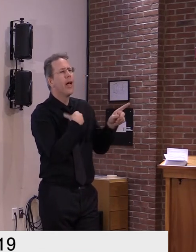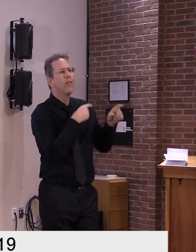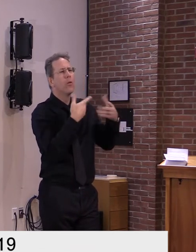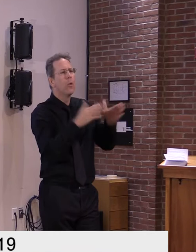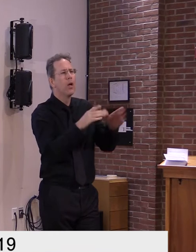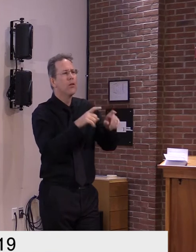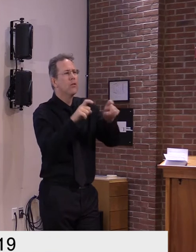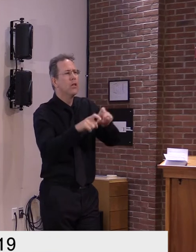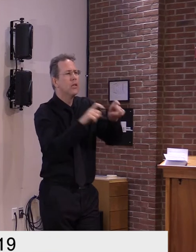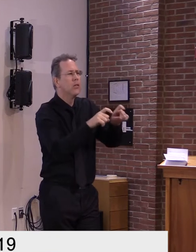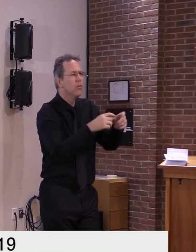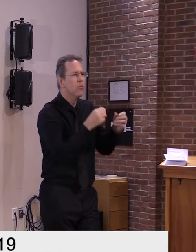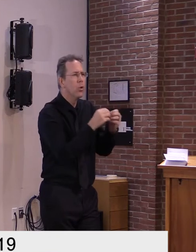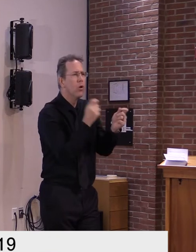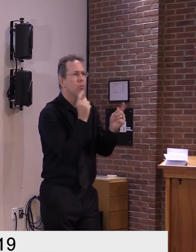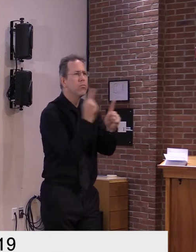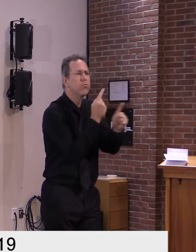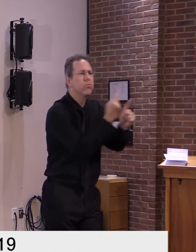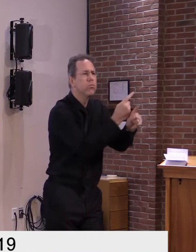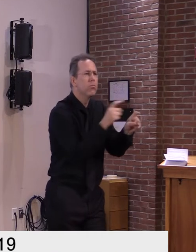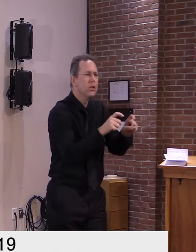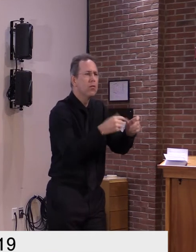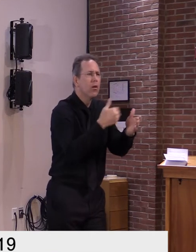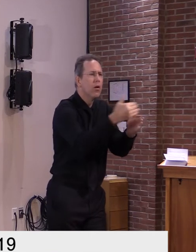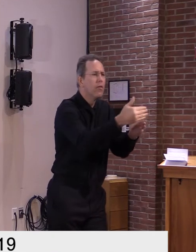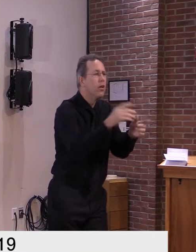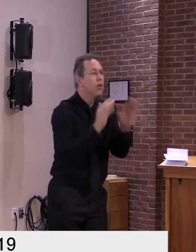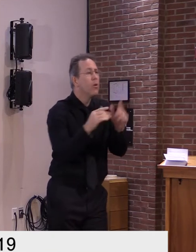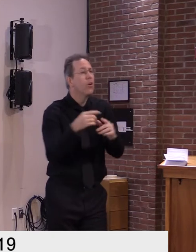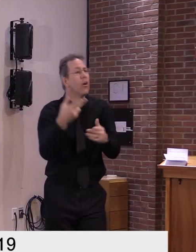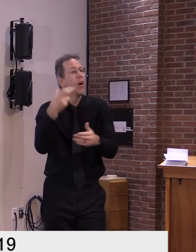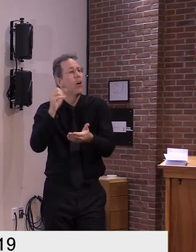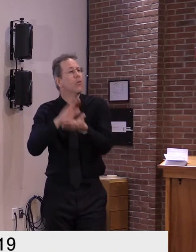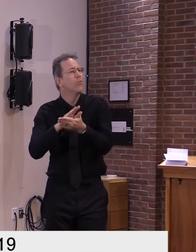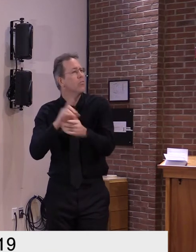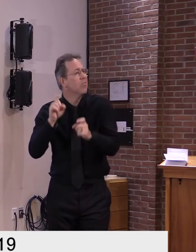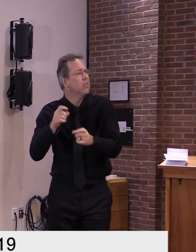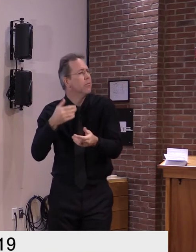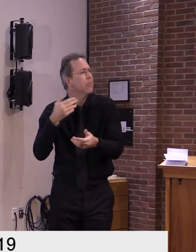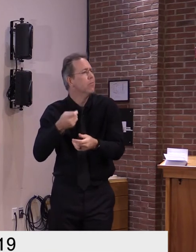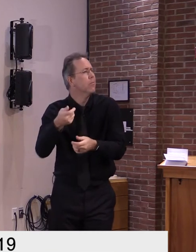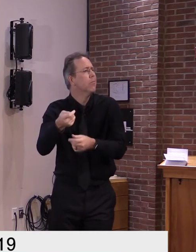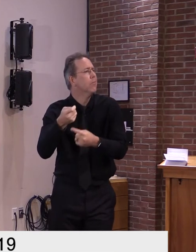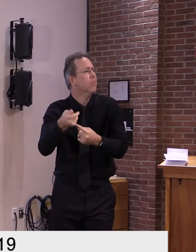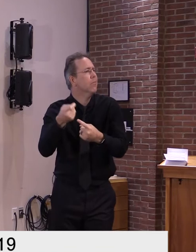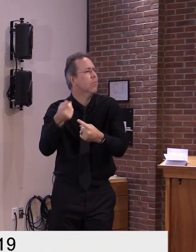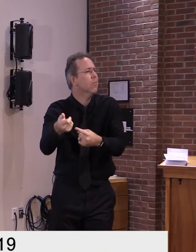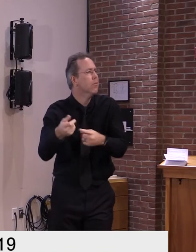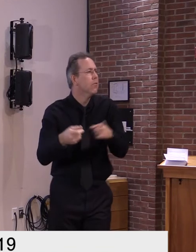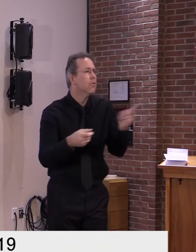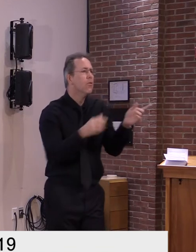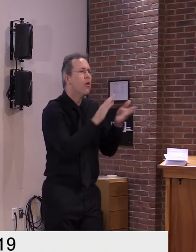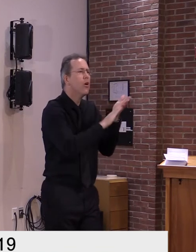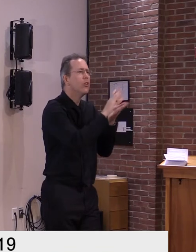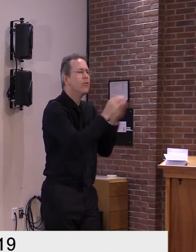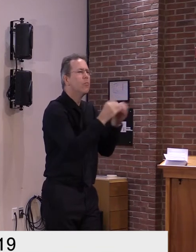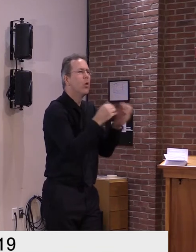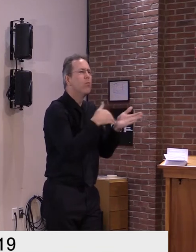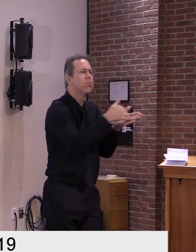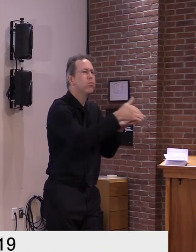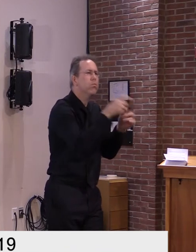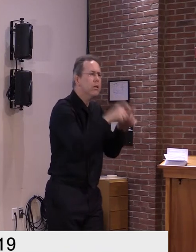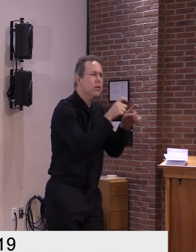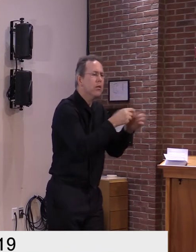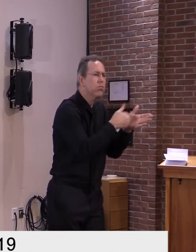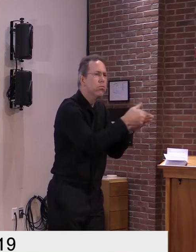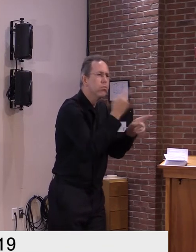club or high school or middle school sports, it enabled us to give them a little broader ability to